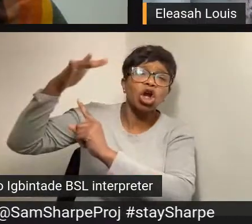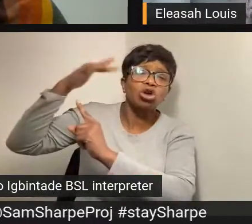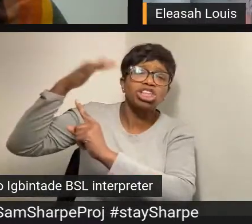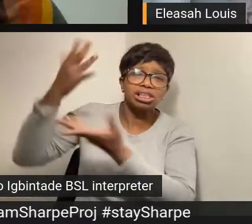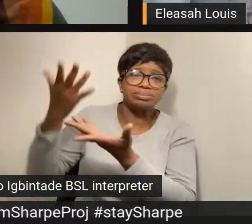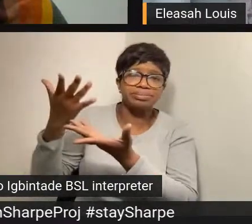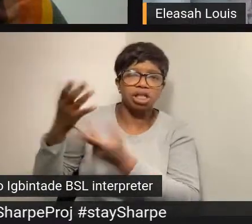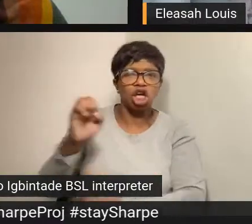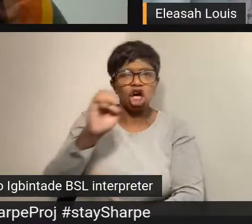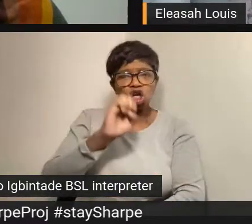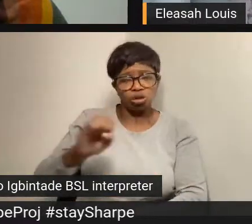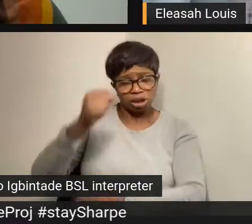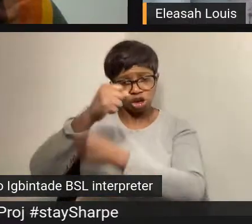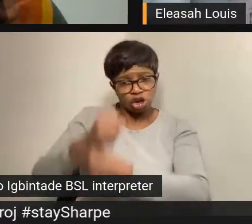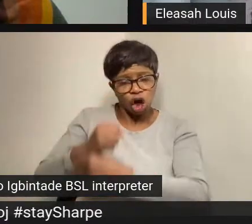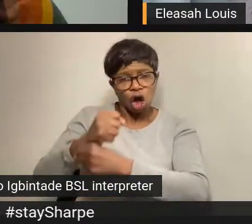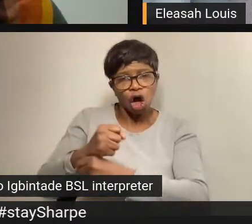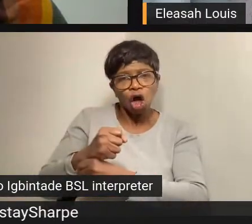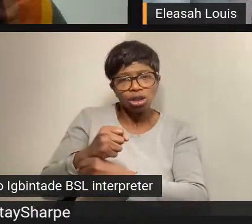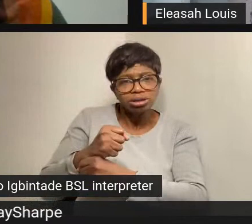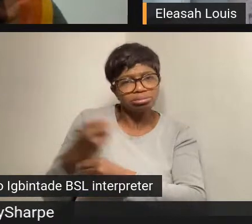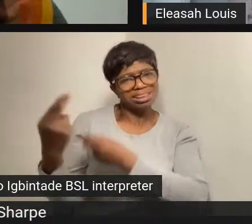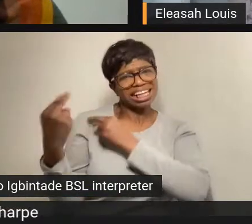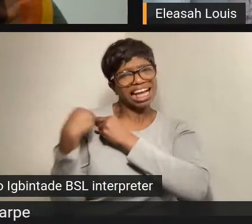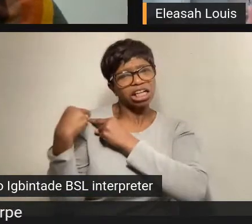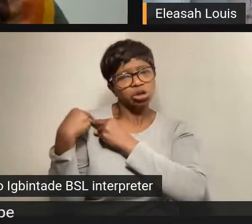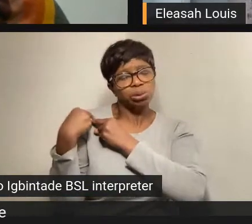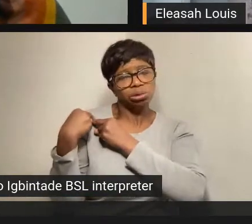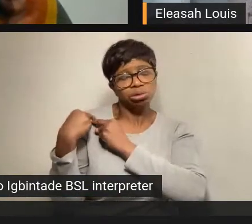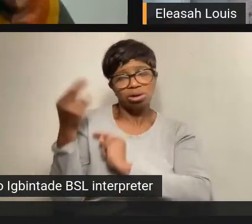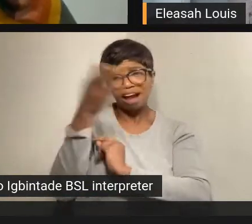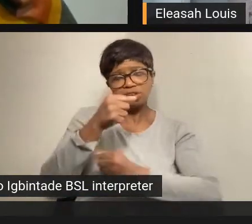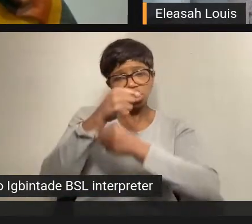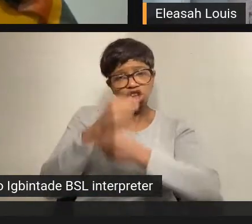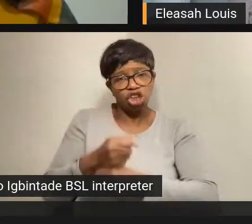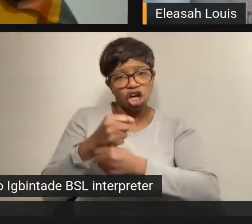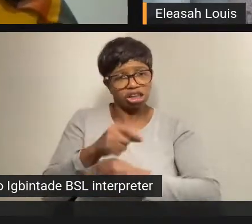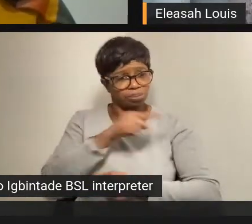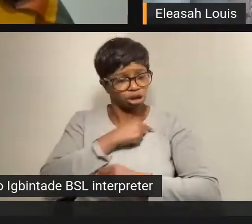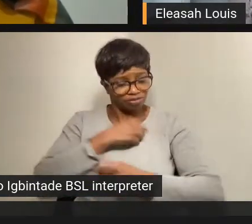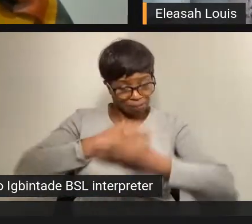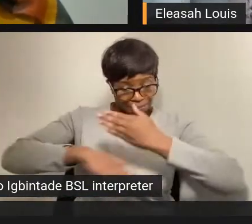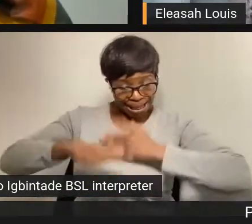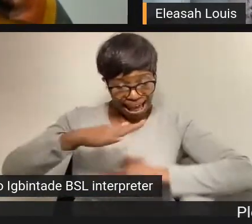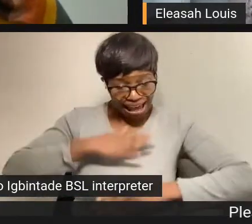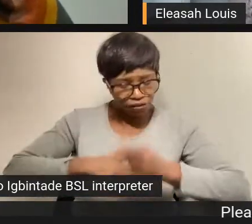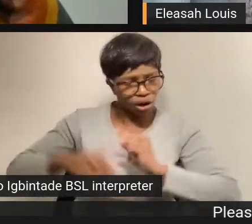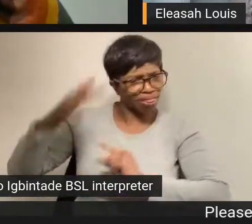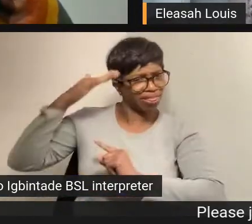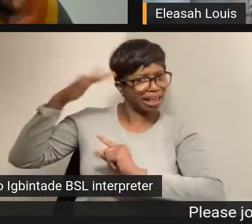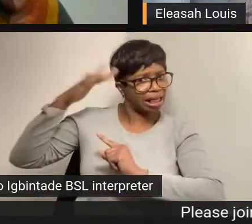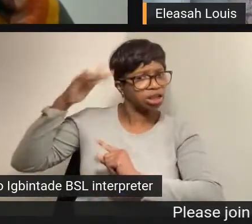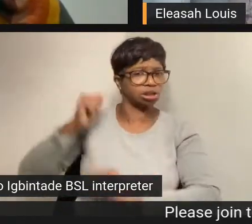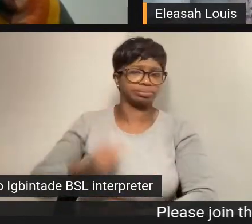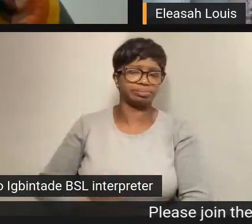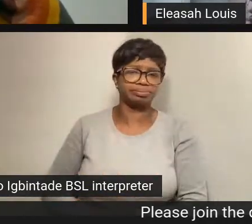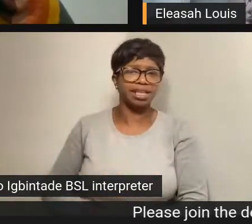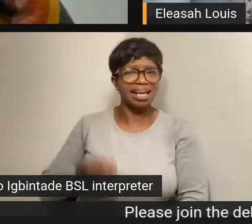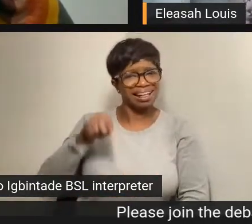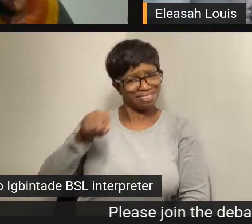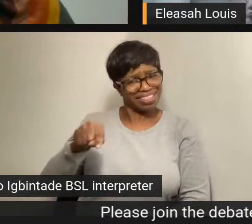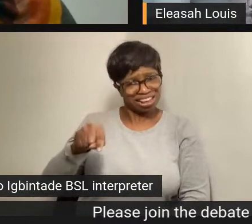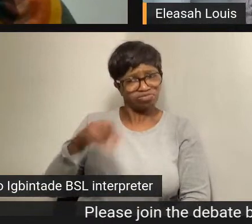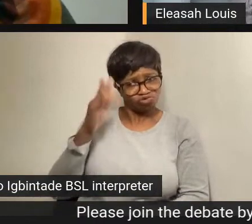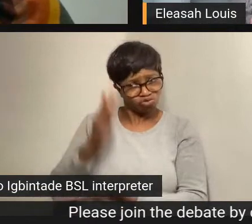church is accountable to the African church for its action and theology. This should be an example for the